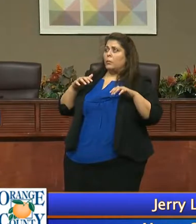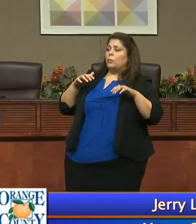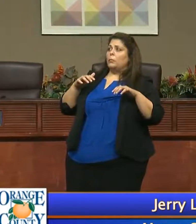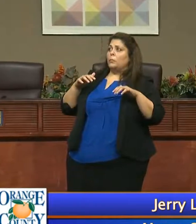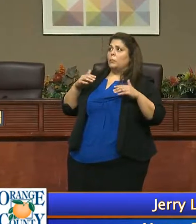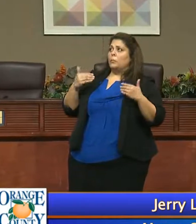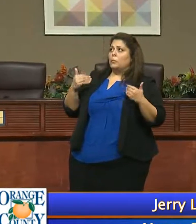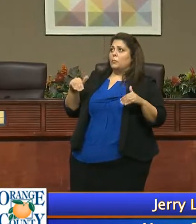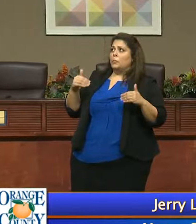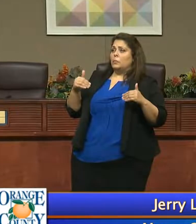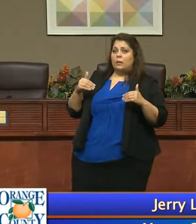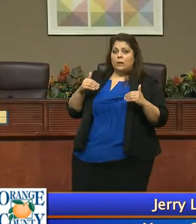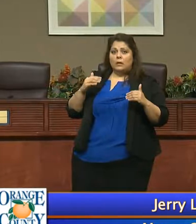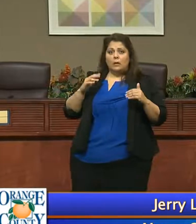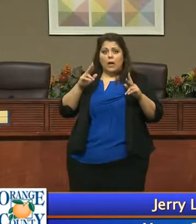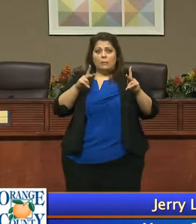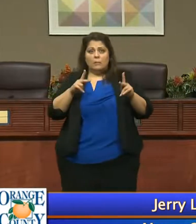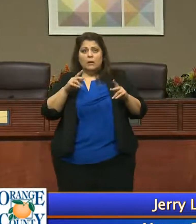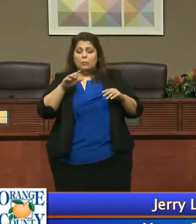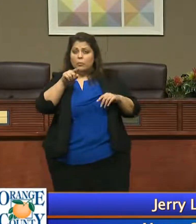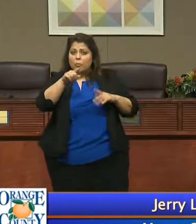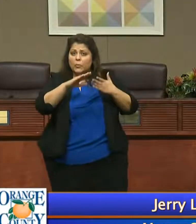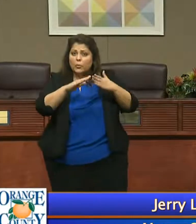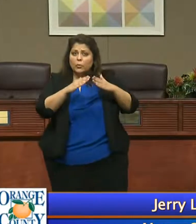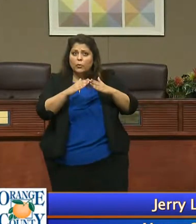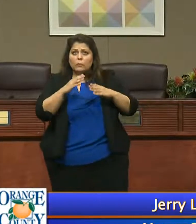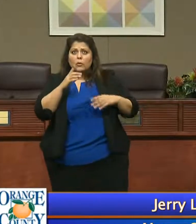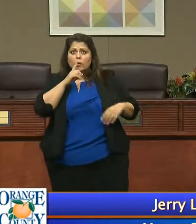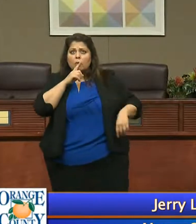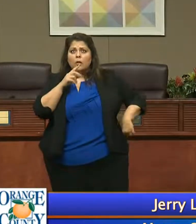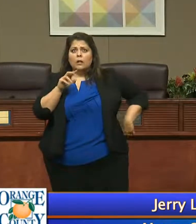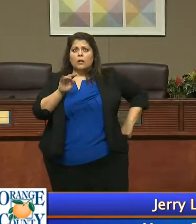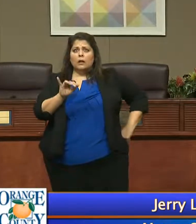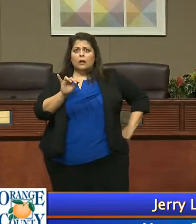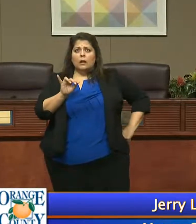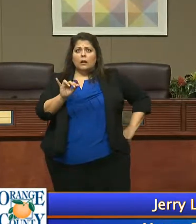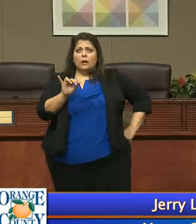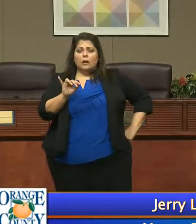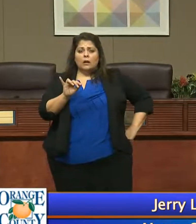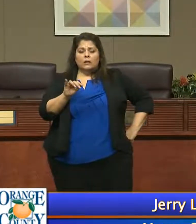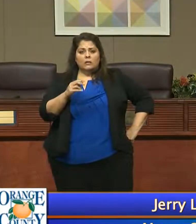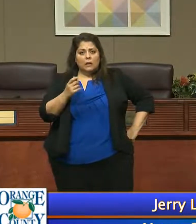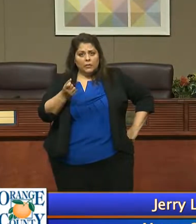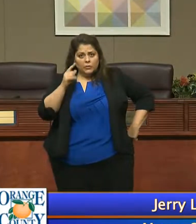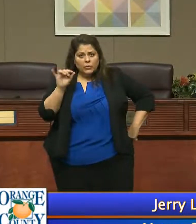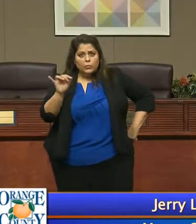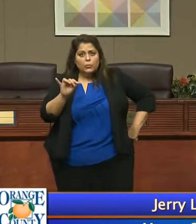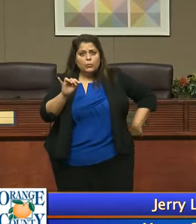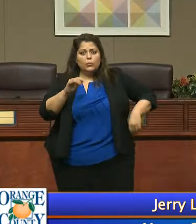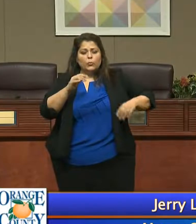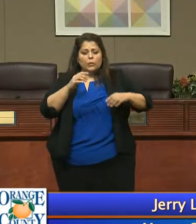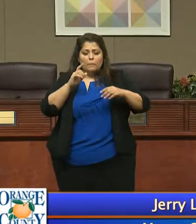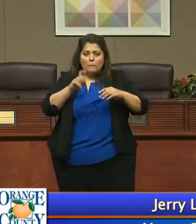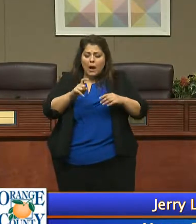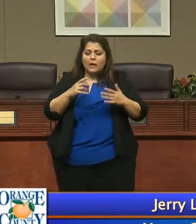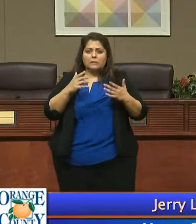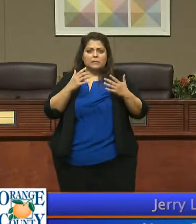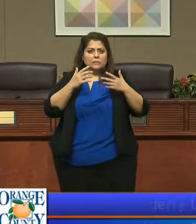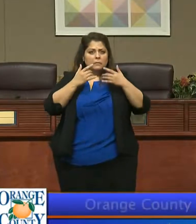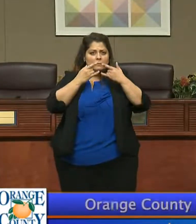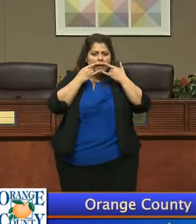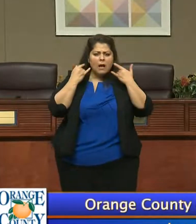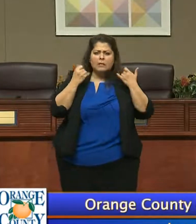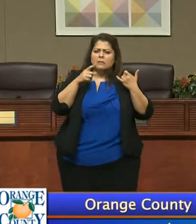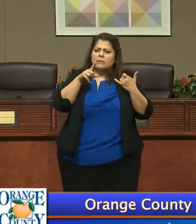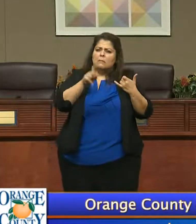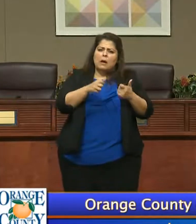persons in our community, which reinforces the need for us to wear the mask and do all the things that we're